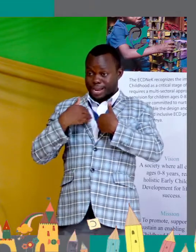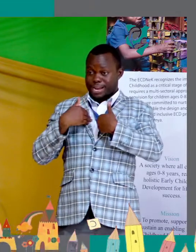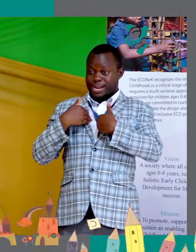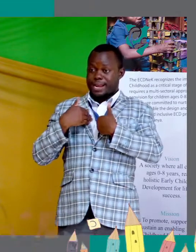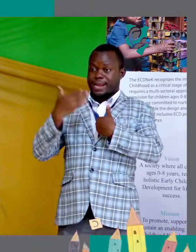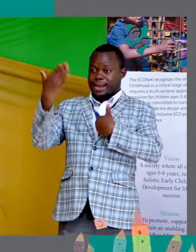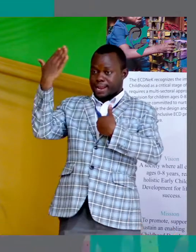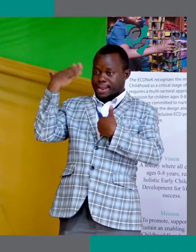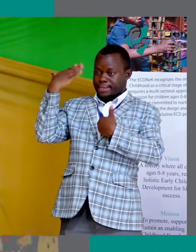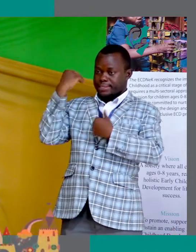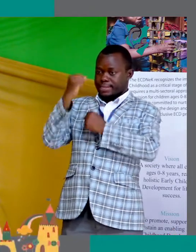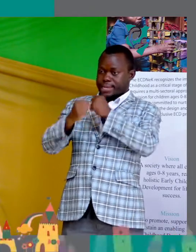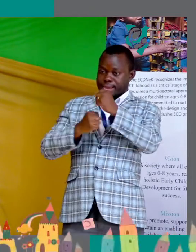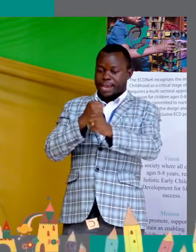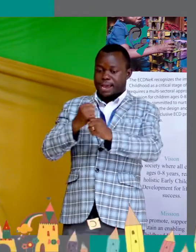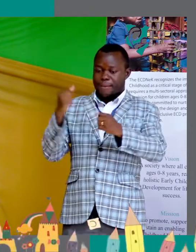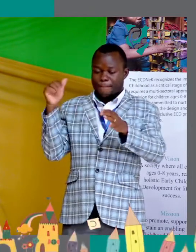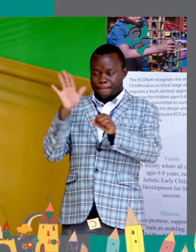country.